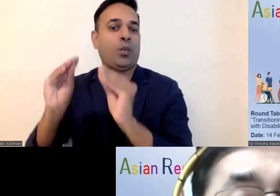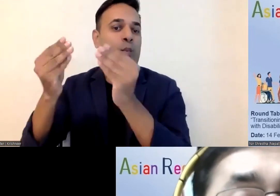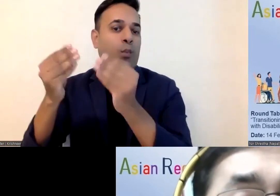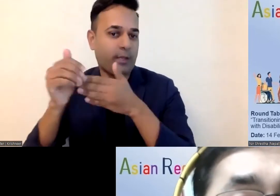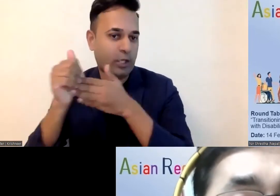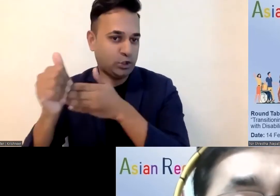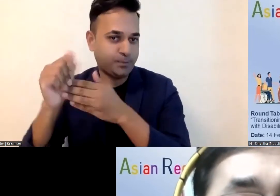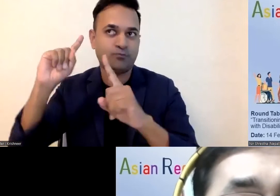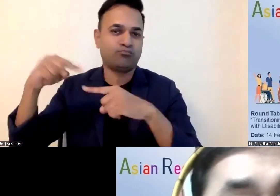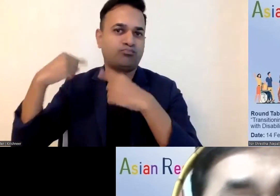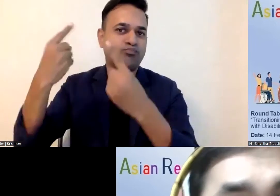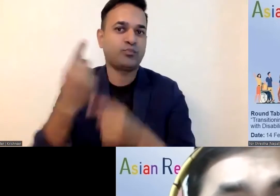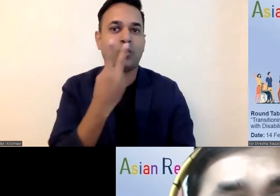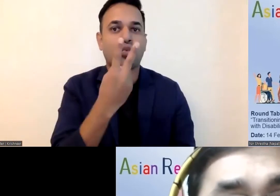development,